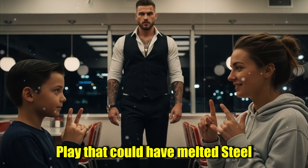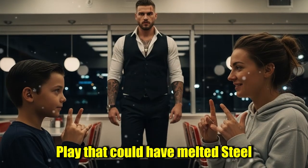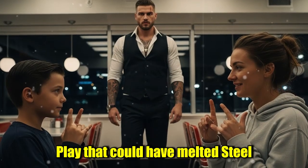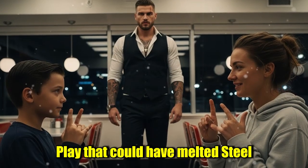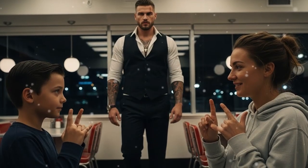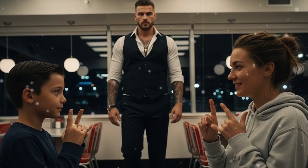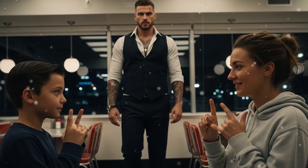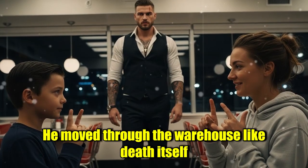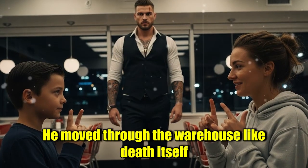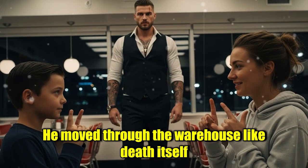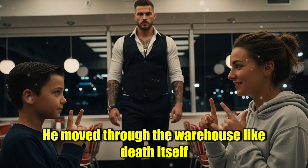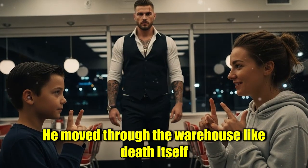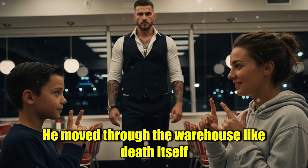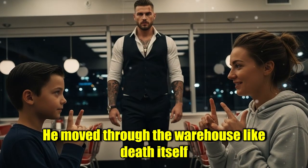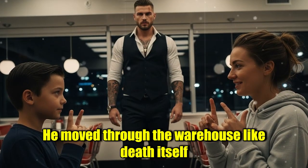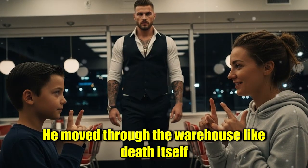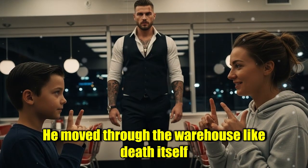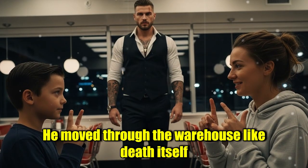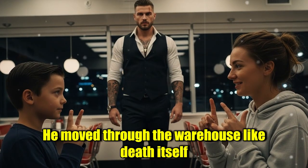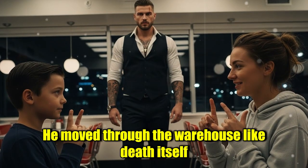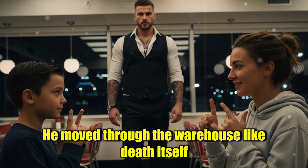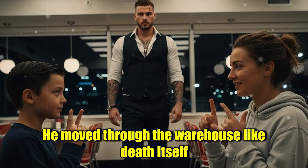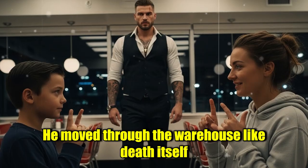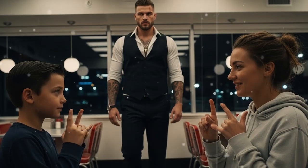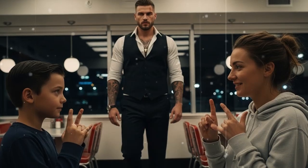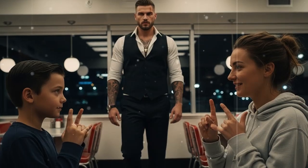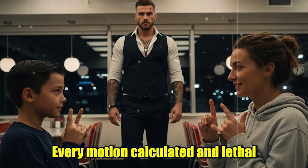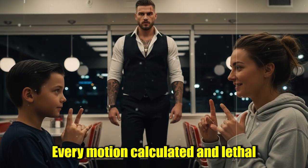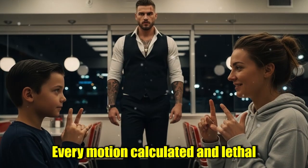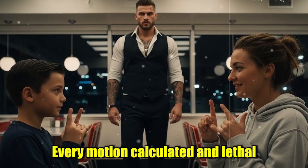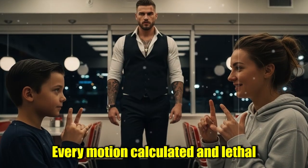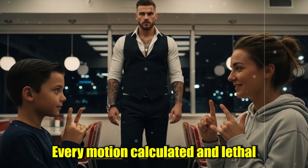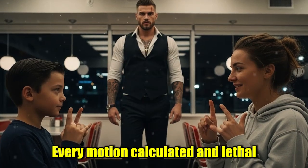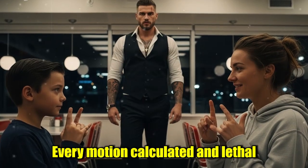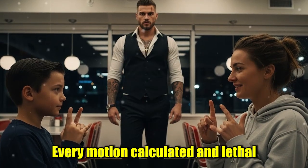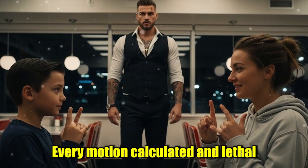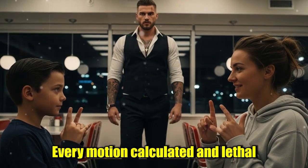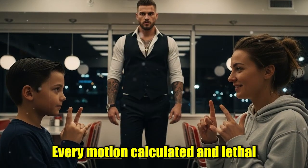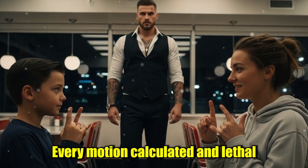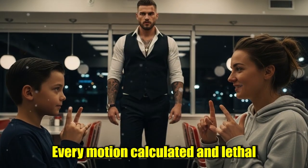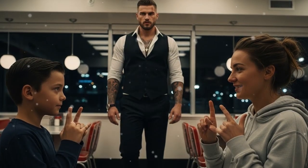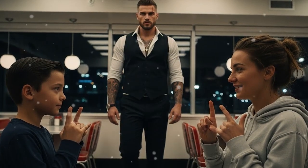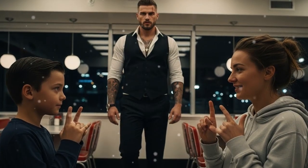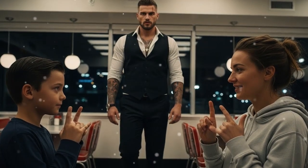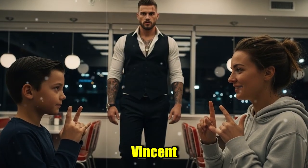melted steel. He moved through the warehouse like death itself, every motion calculated and lethal.